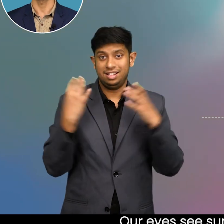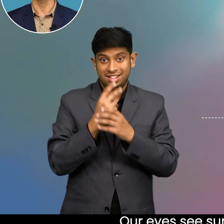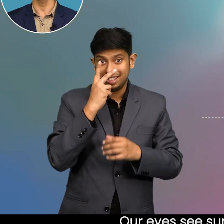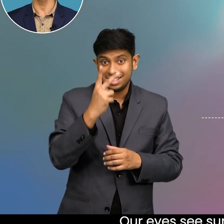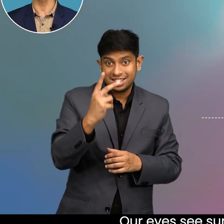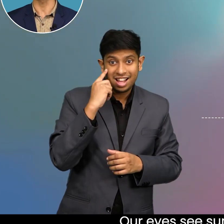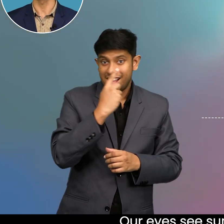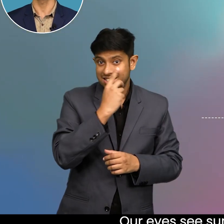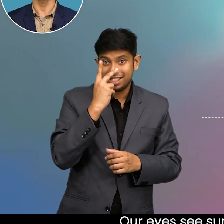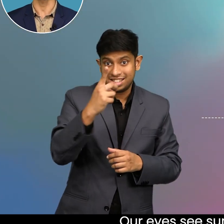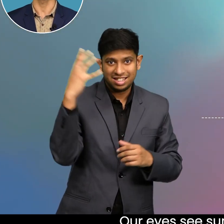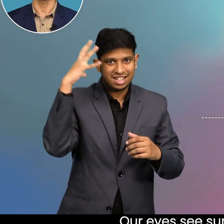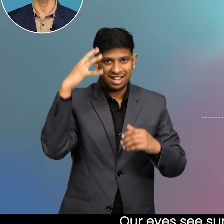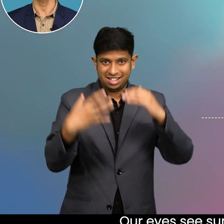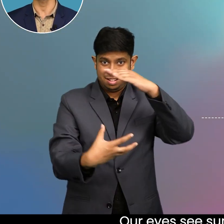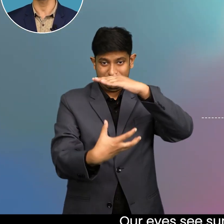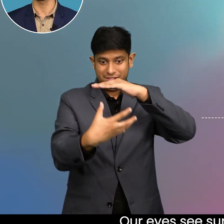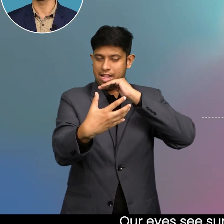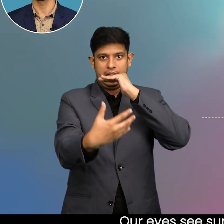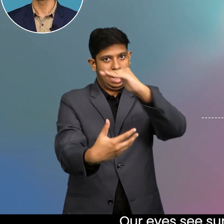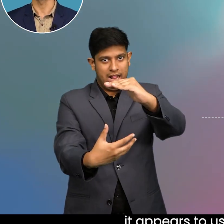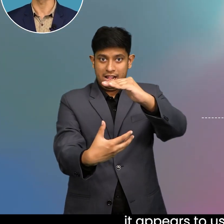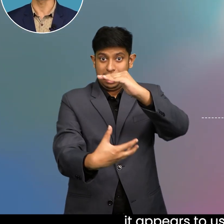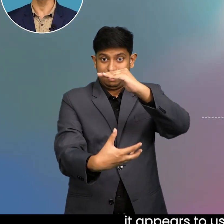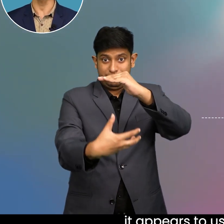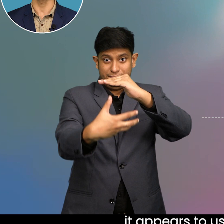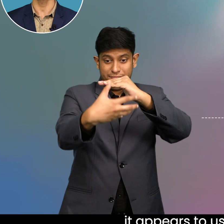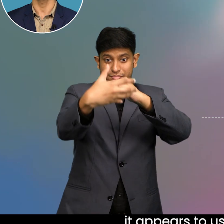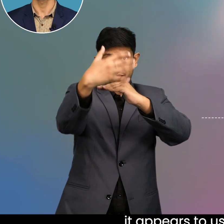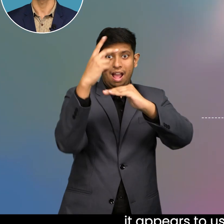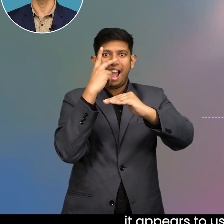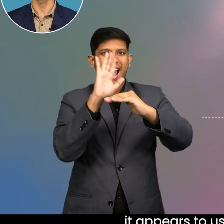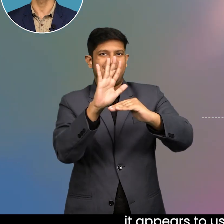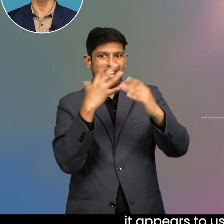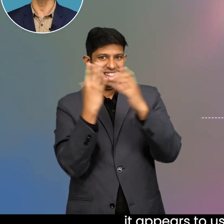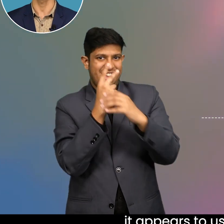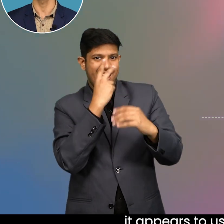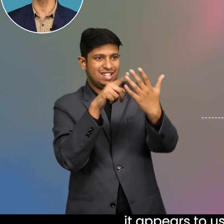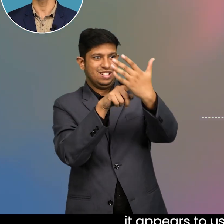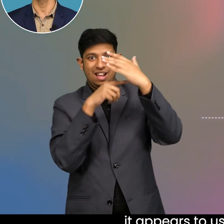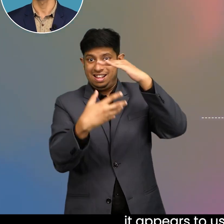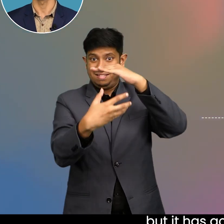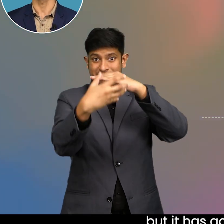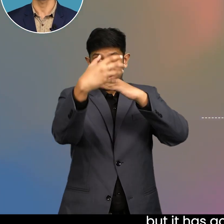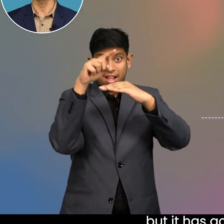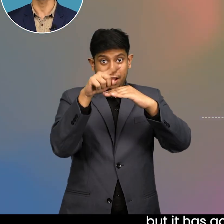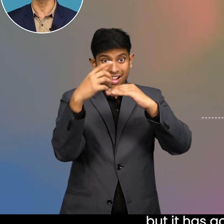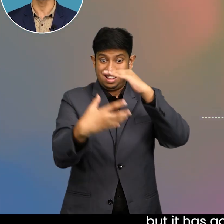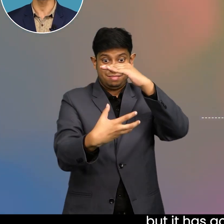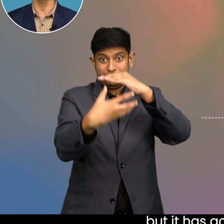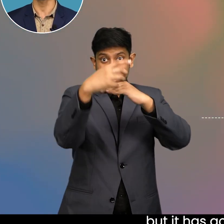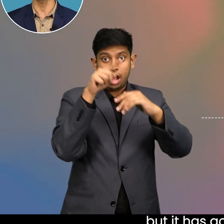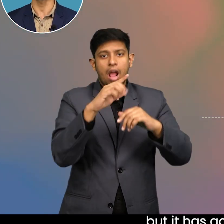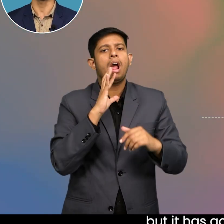Sun eyes see sun rays as a straight line. It appears to us that the sun has risen but it has